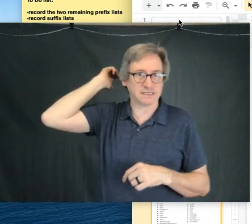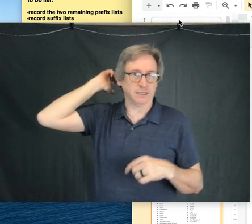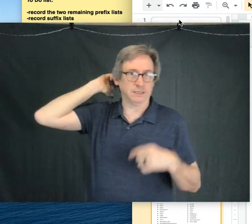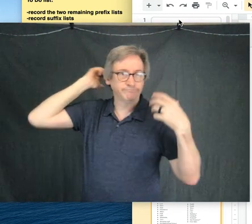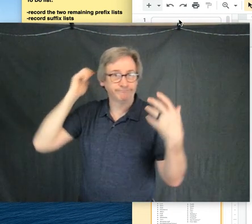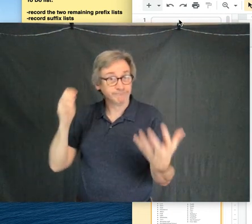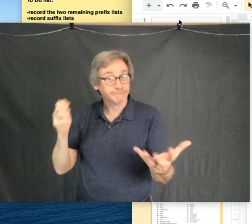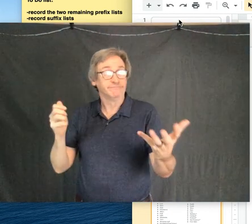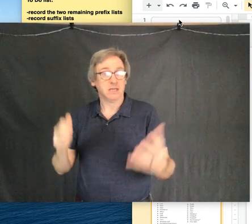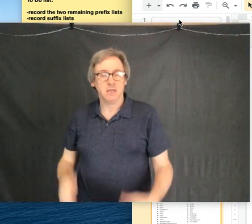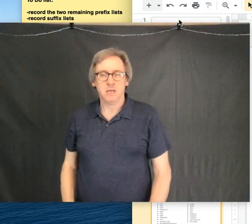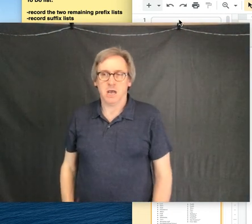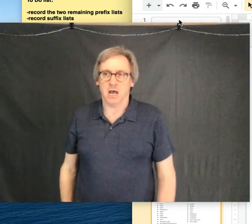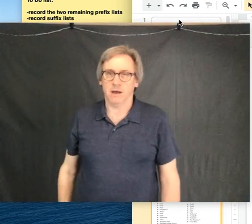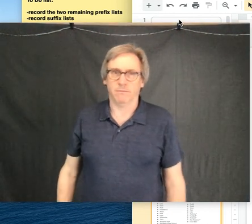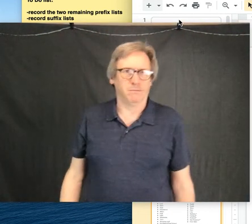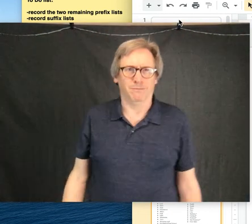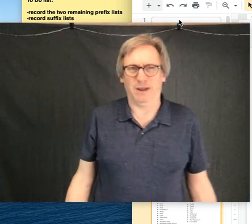it's Massillon.